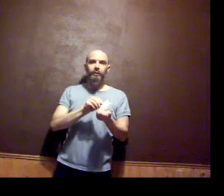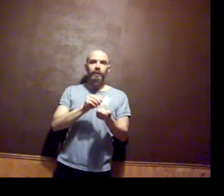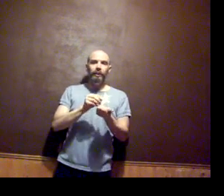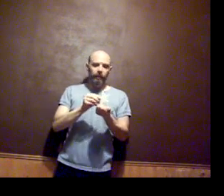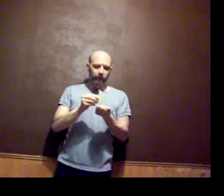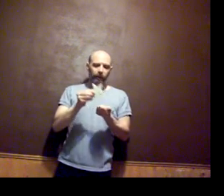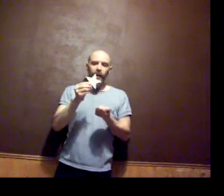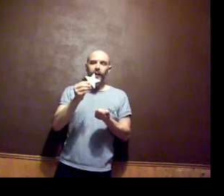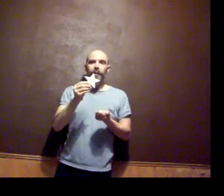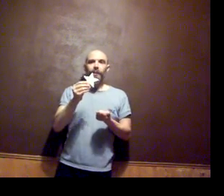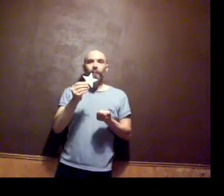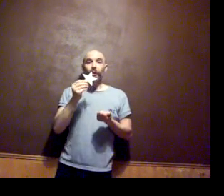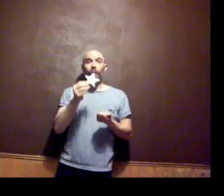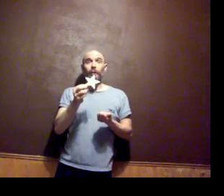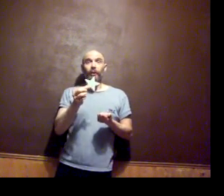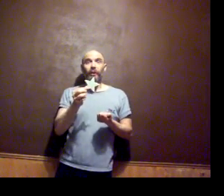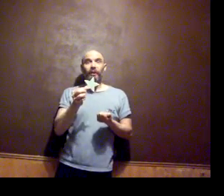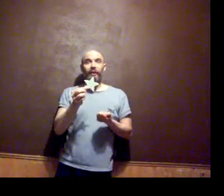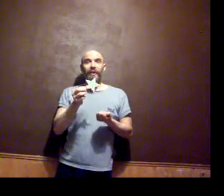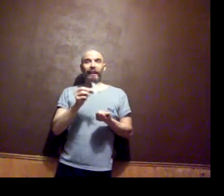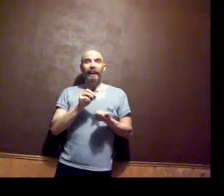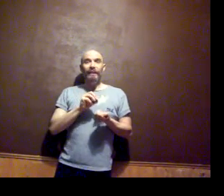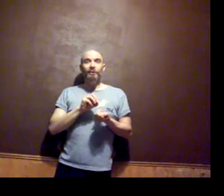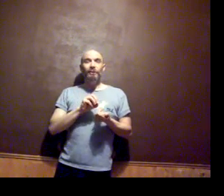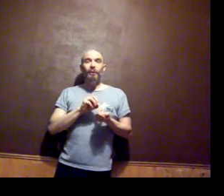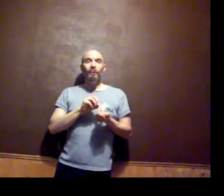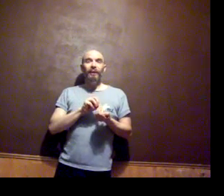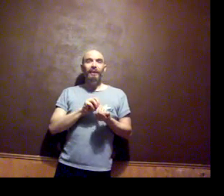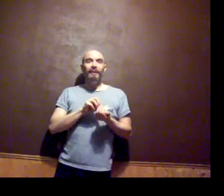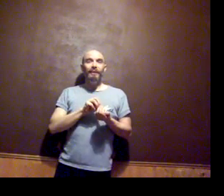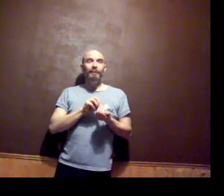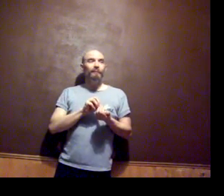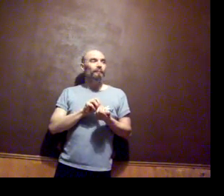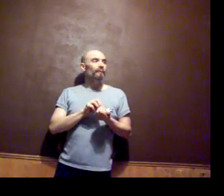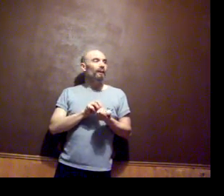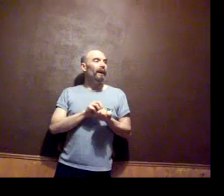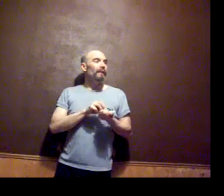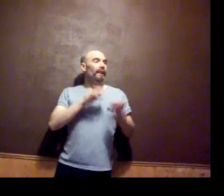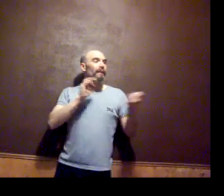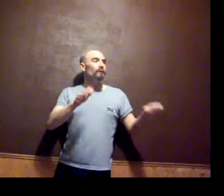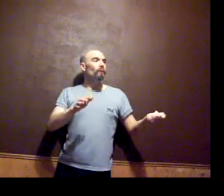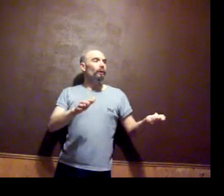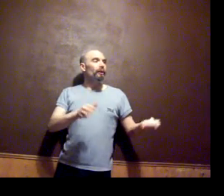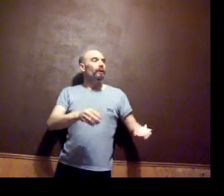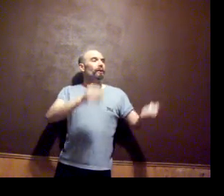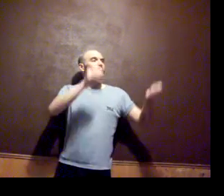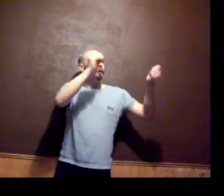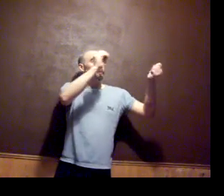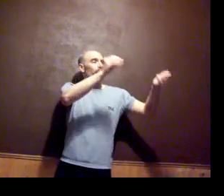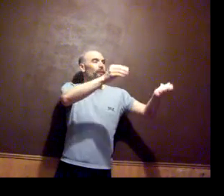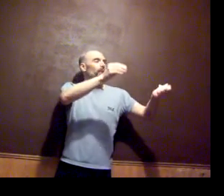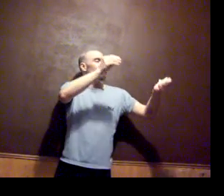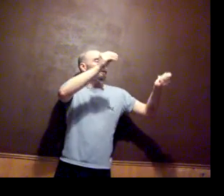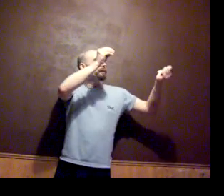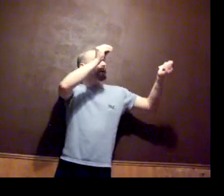here. They're glow-in-the-dark. And so I like to work with a computer